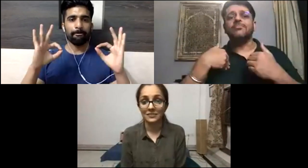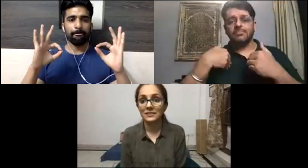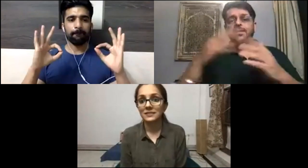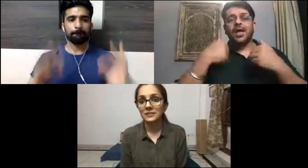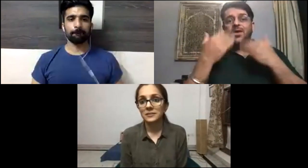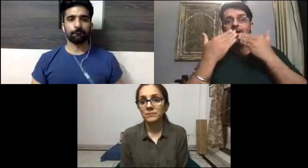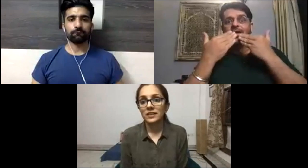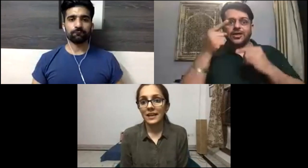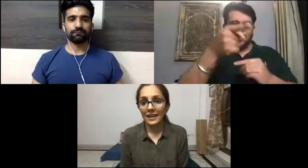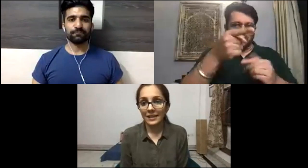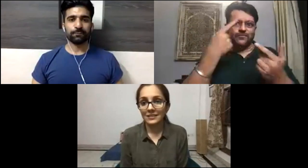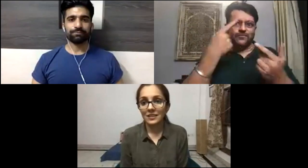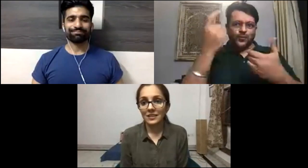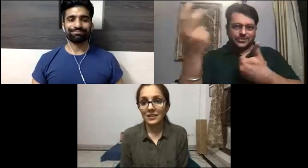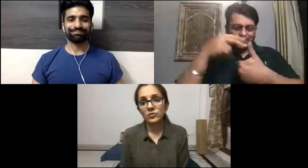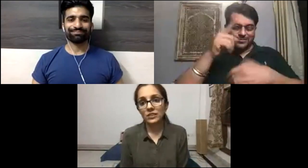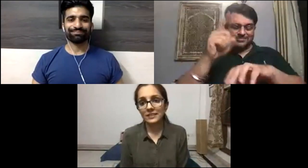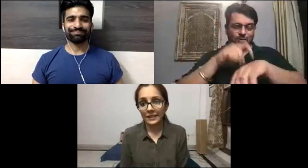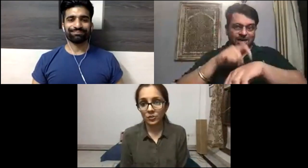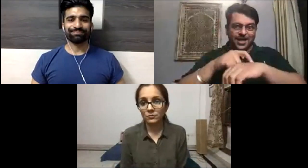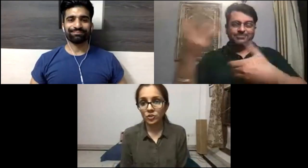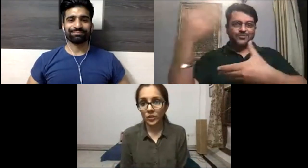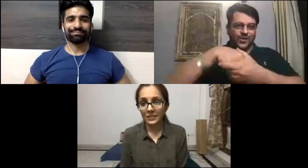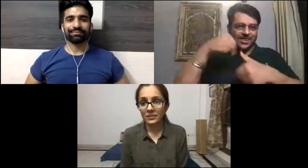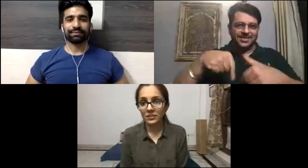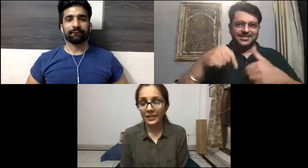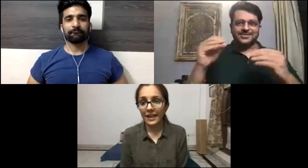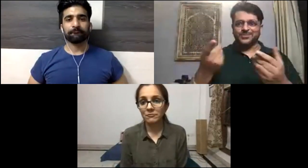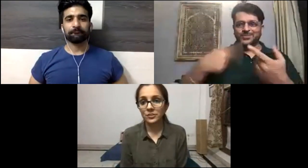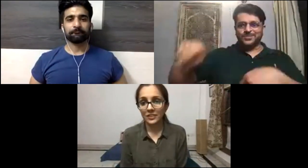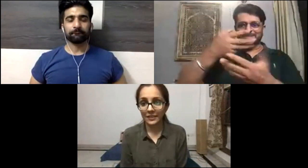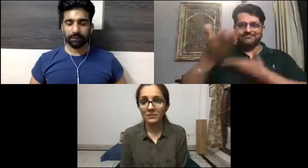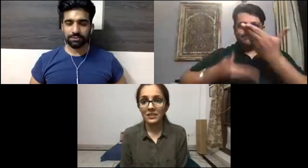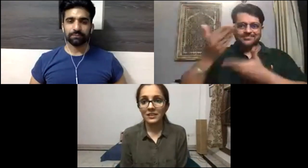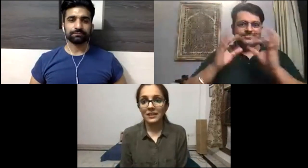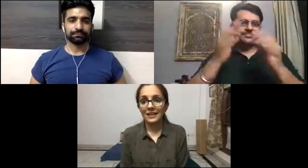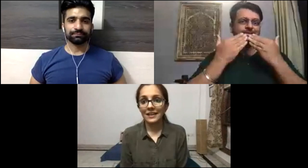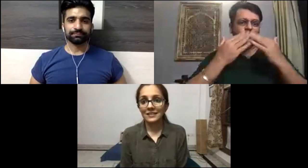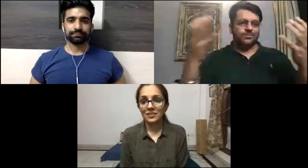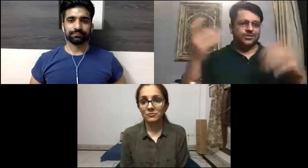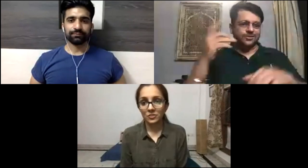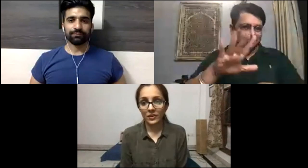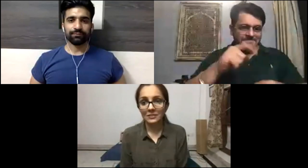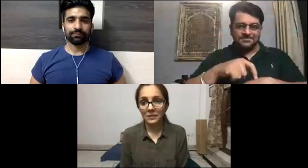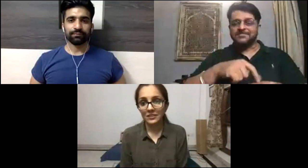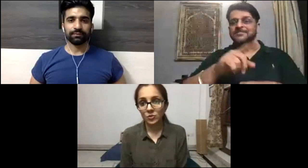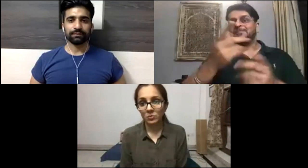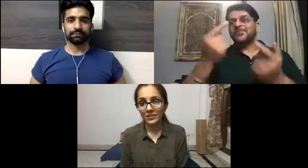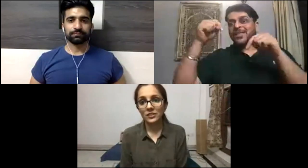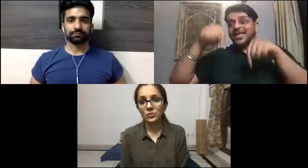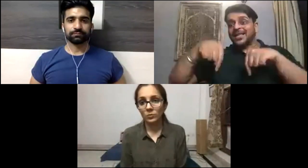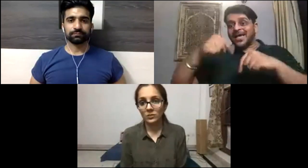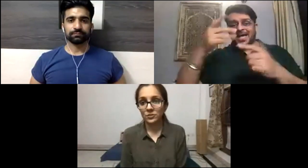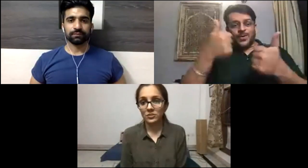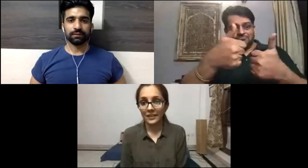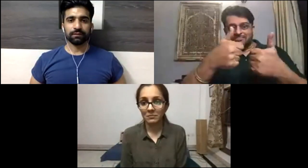interested. And I would like to really thank you for joining in today and for your time and for explaining so much. Thank